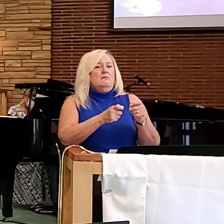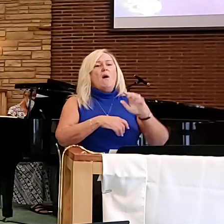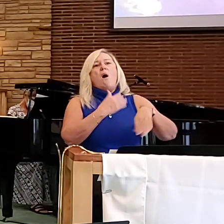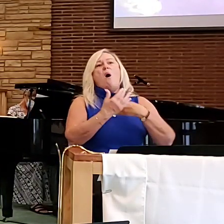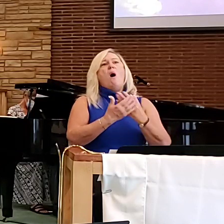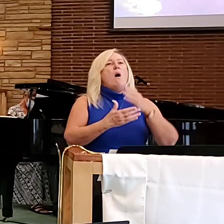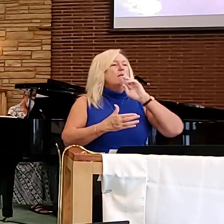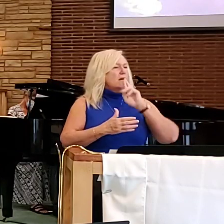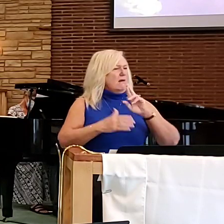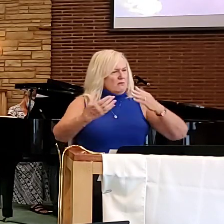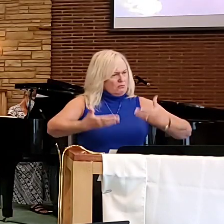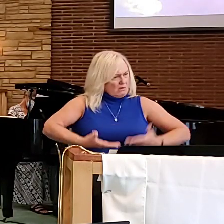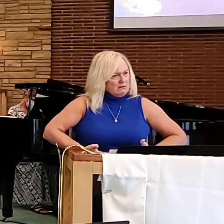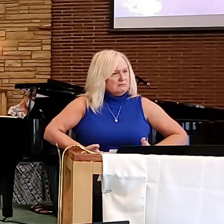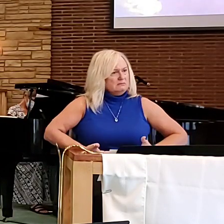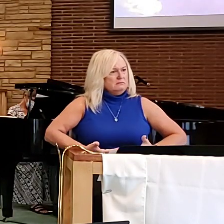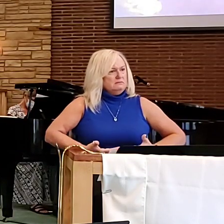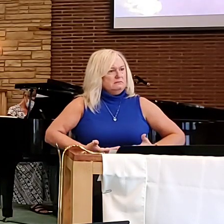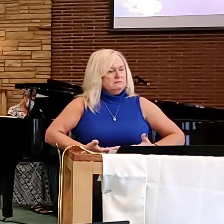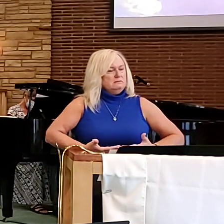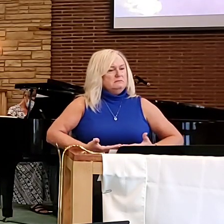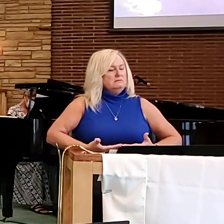all are welcome.